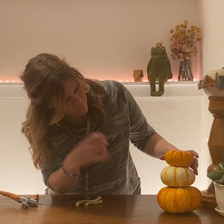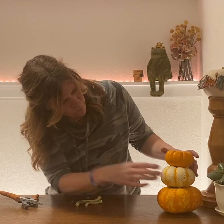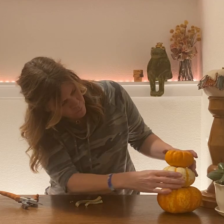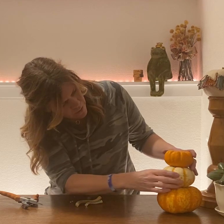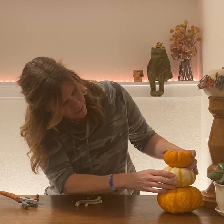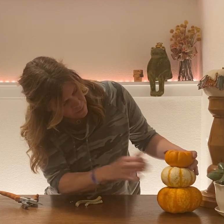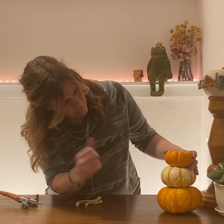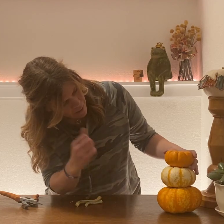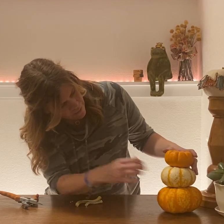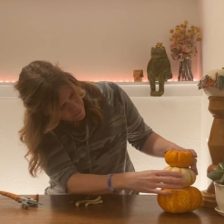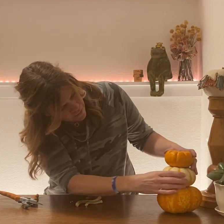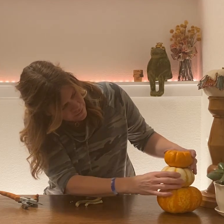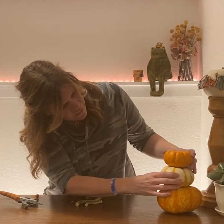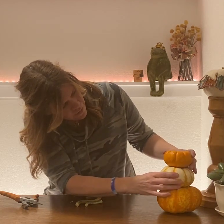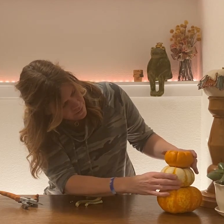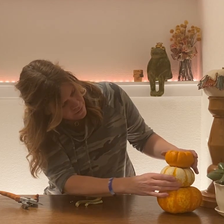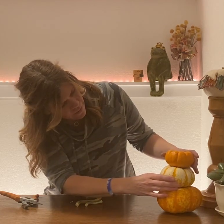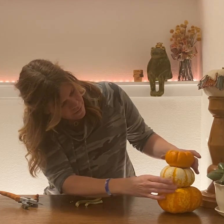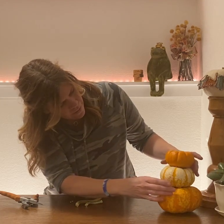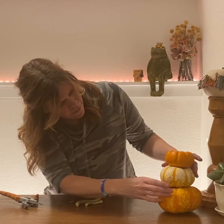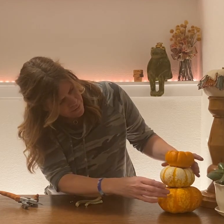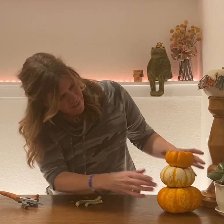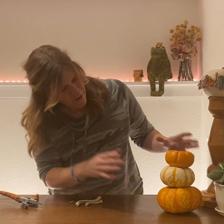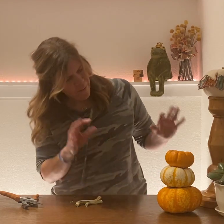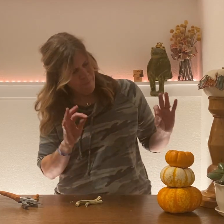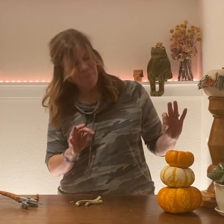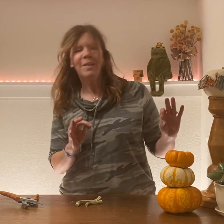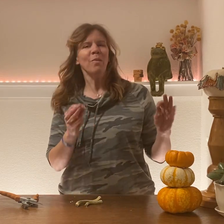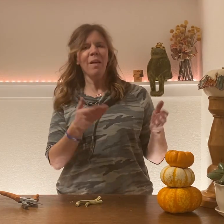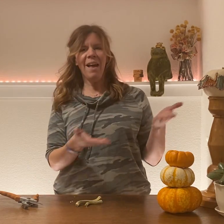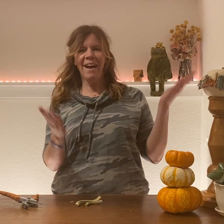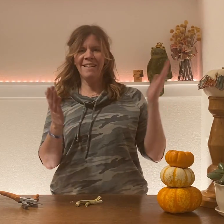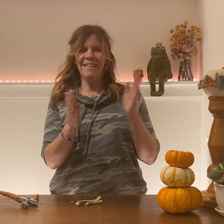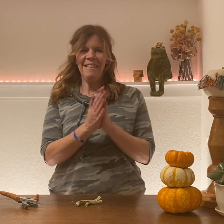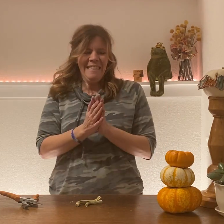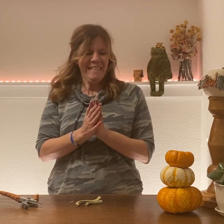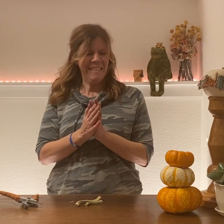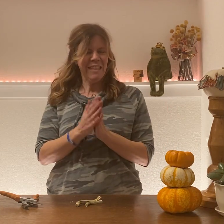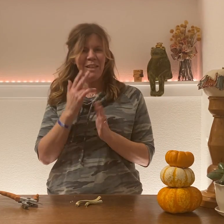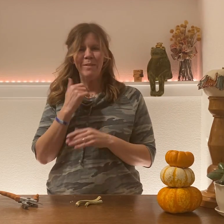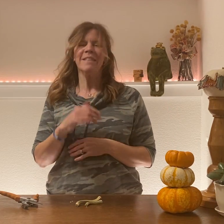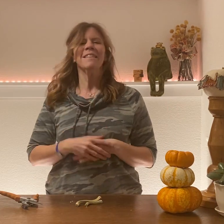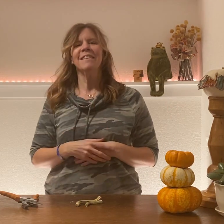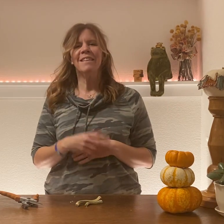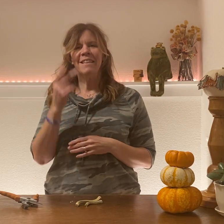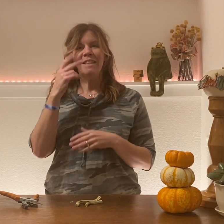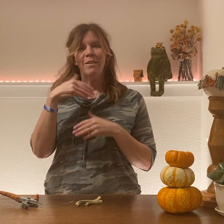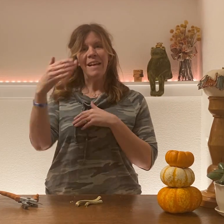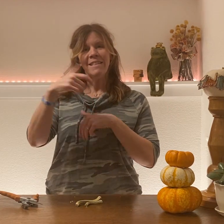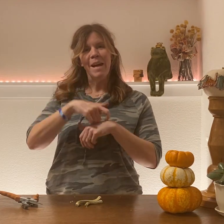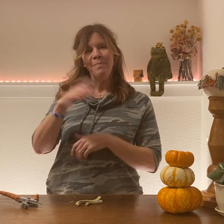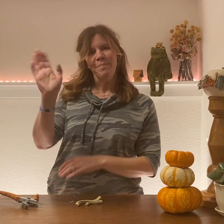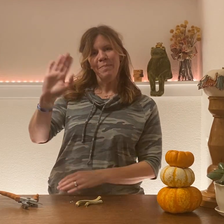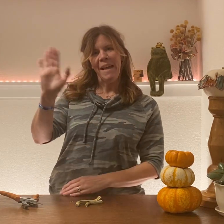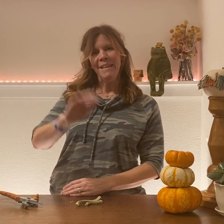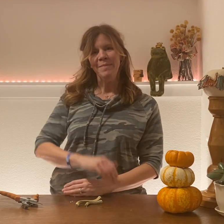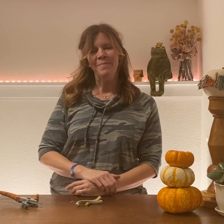put that in the back. There. Voila. Cute. See you next time. Bye.